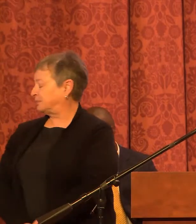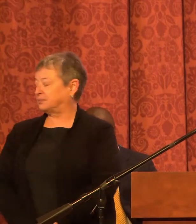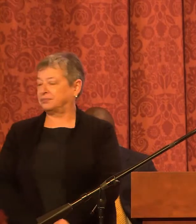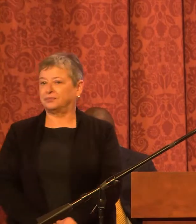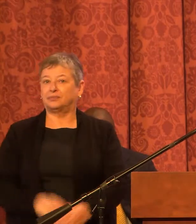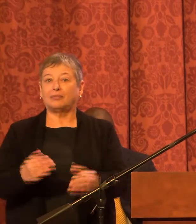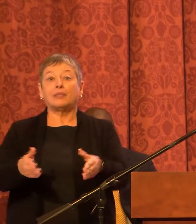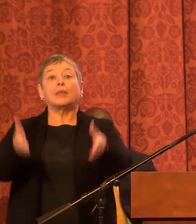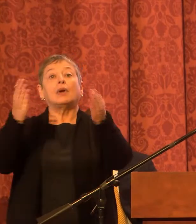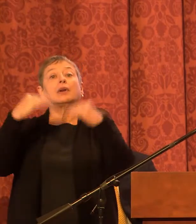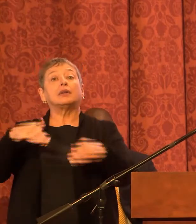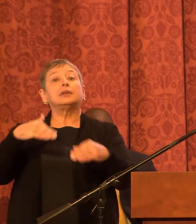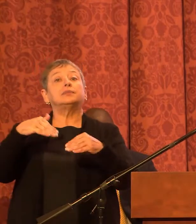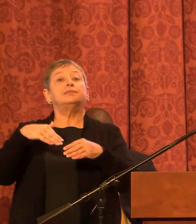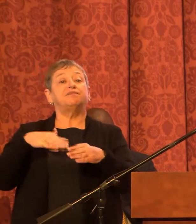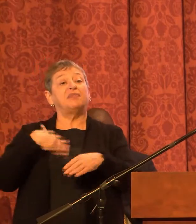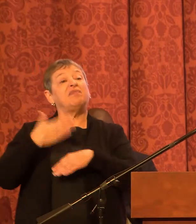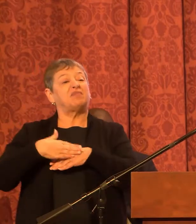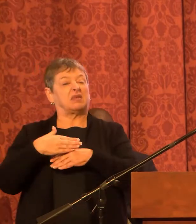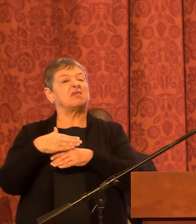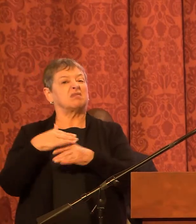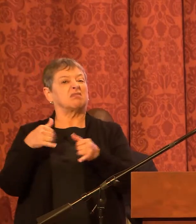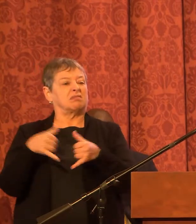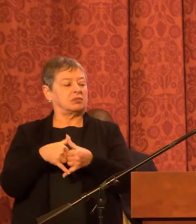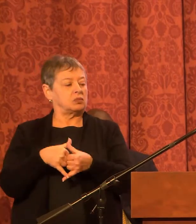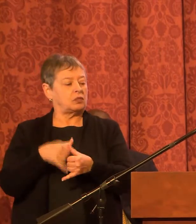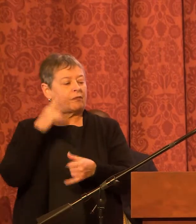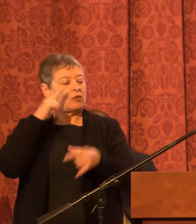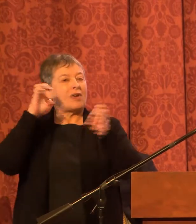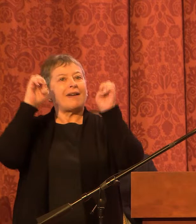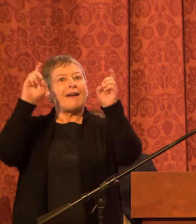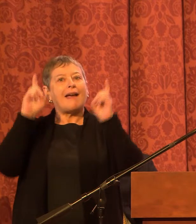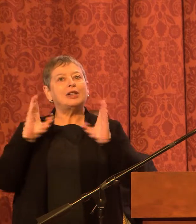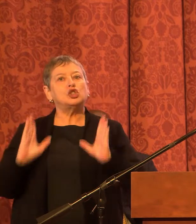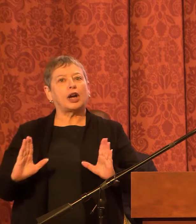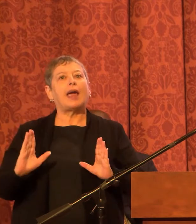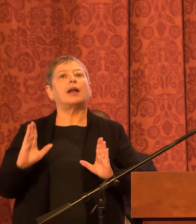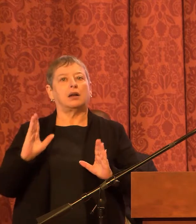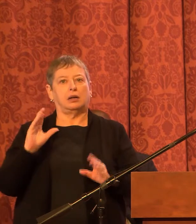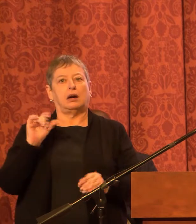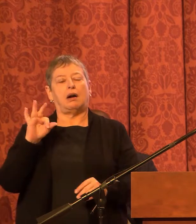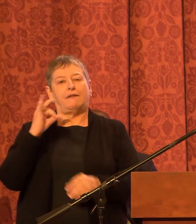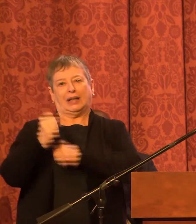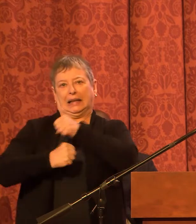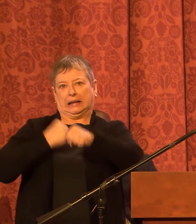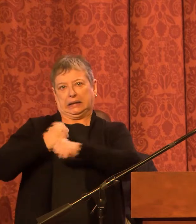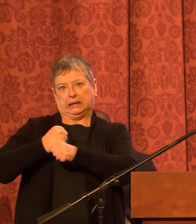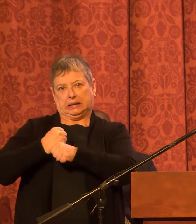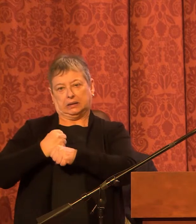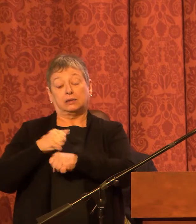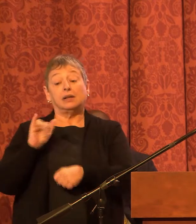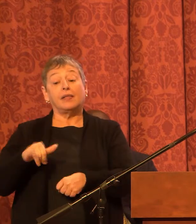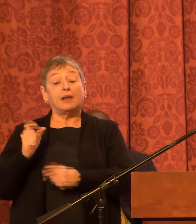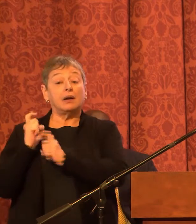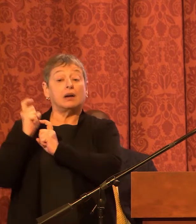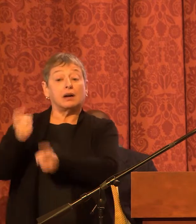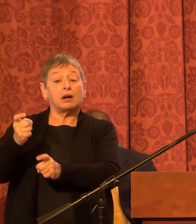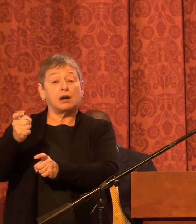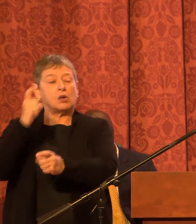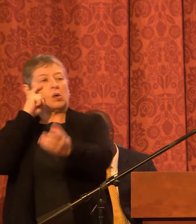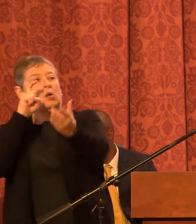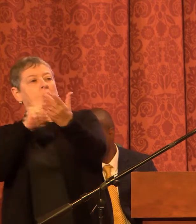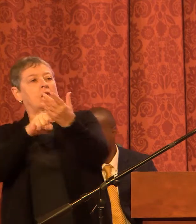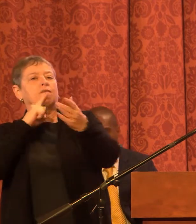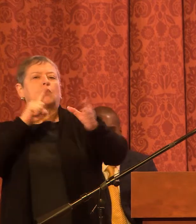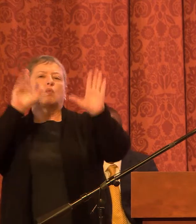The next award is the Educator of the Year Award. This award is given in recognition of